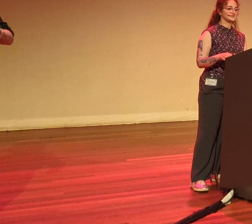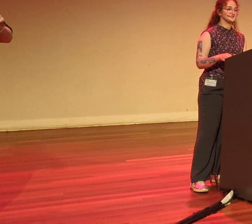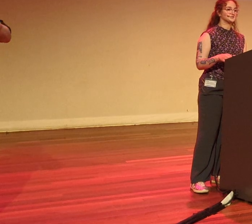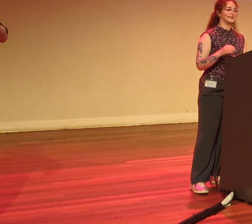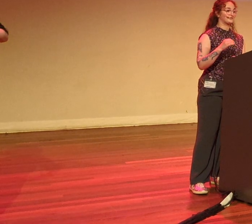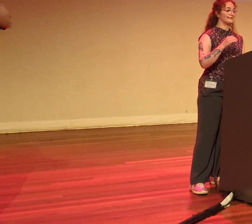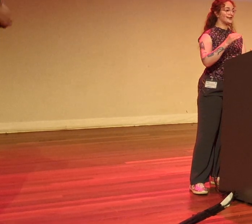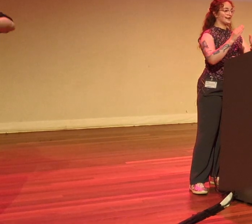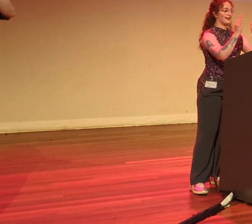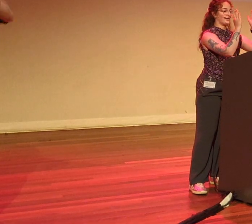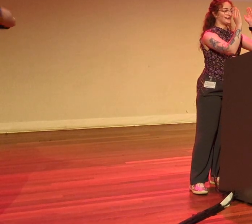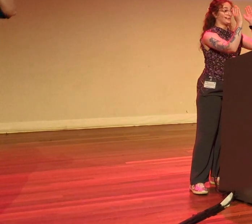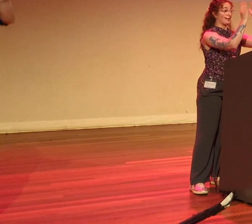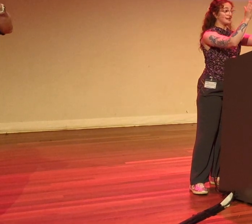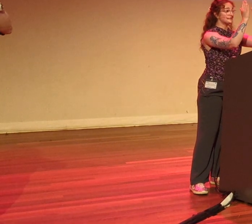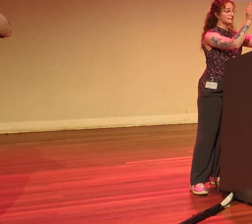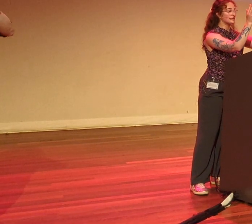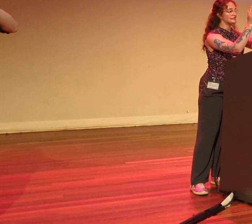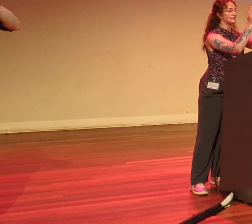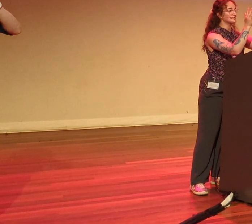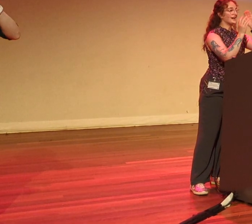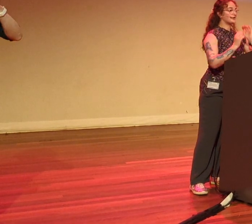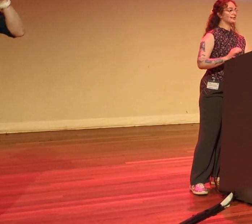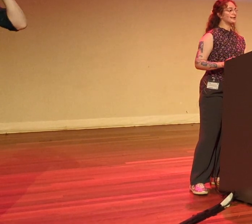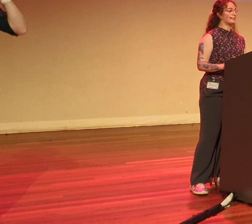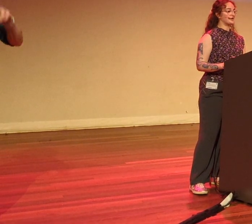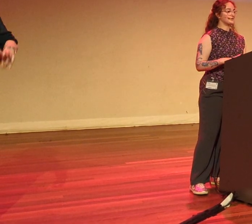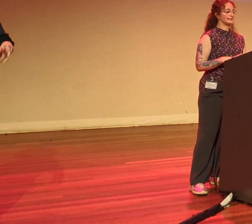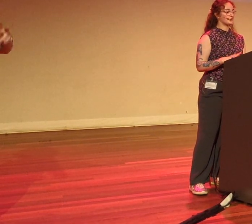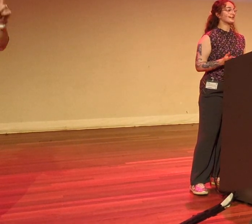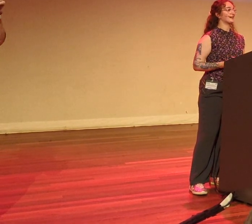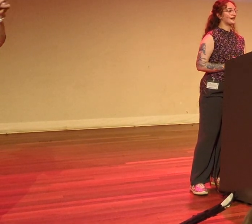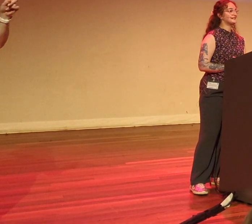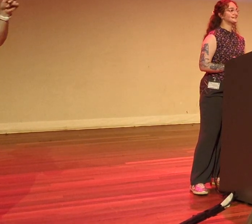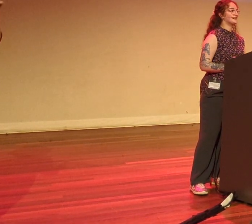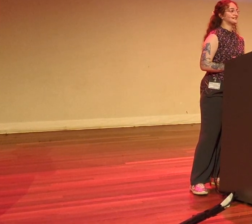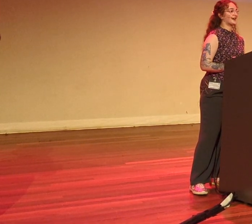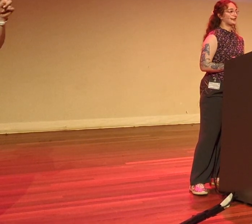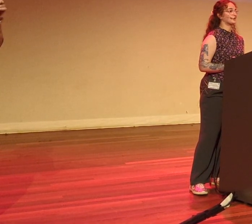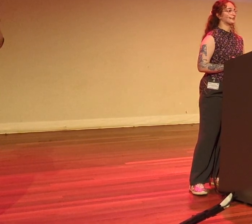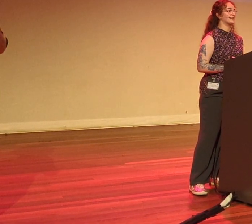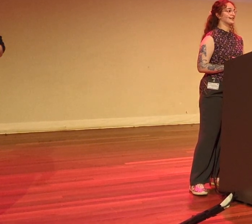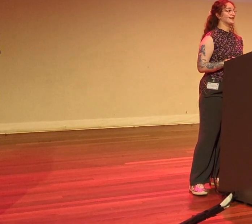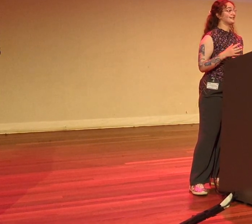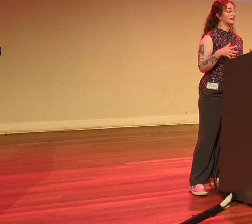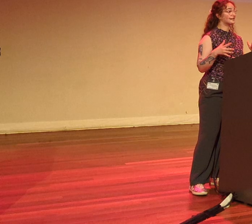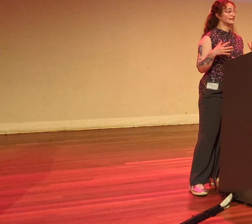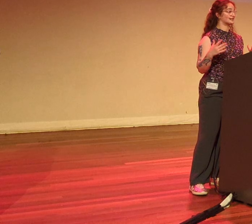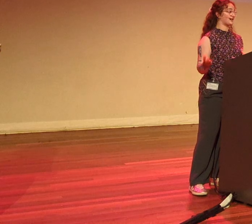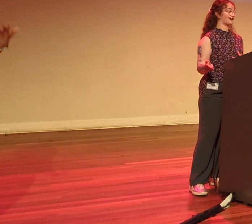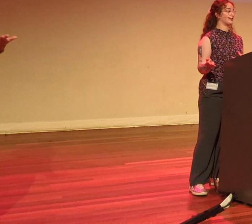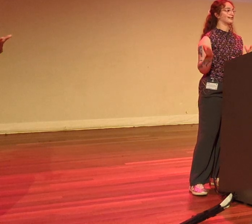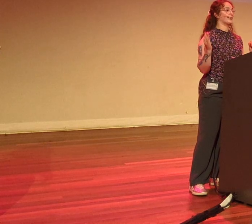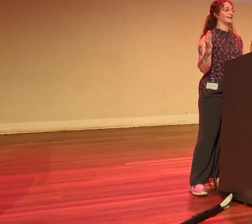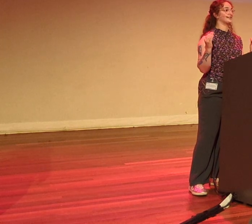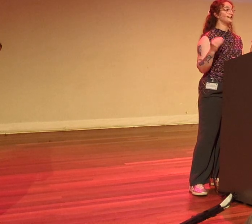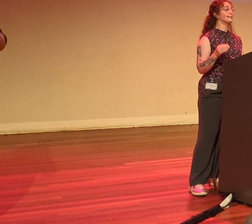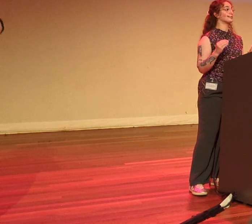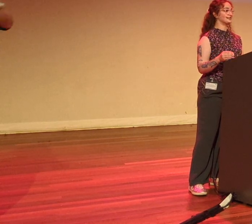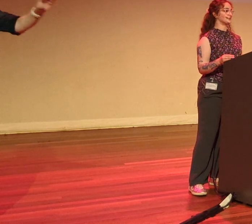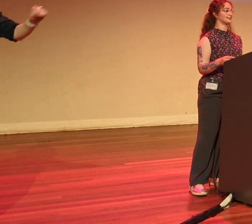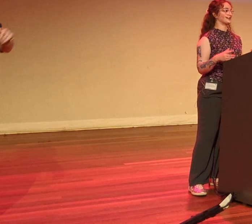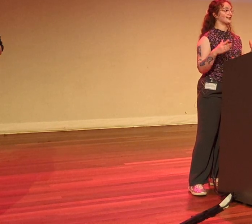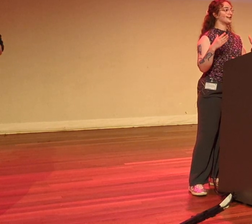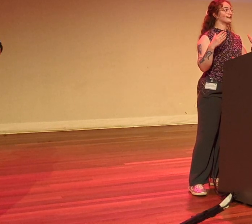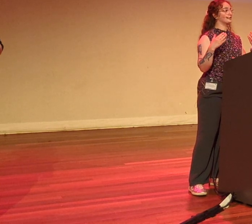better analysis of the range to which it is accurate, but currently I can say it is accurate within 1/10 of a second of when the